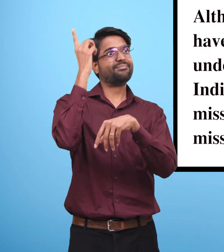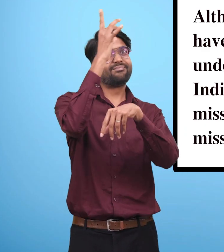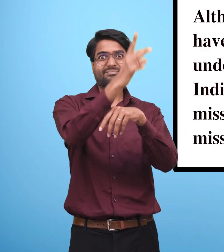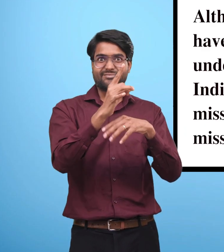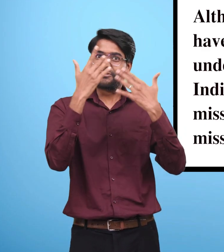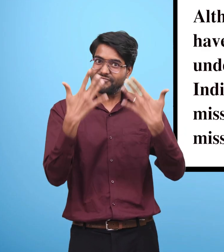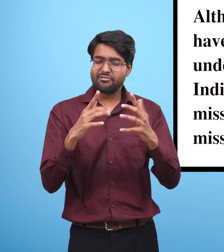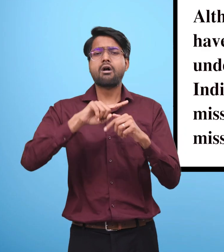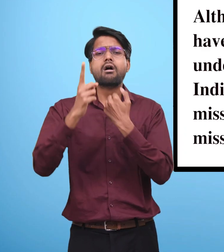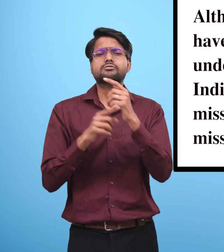is being planned.